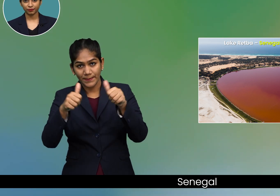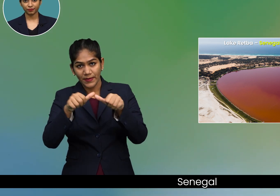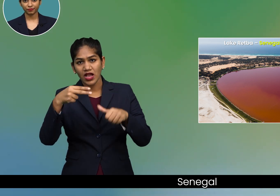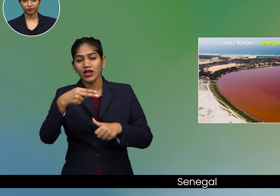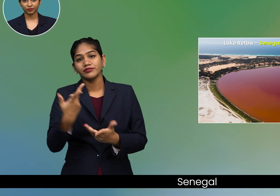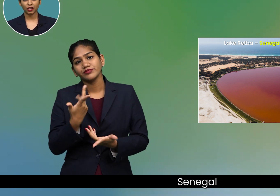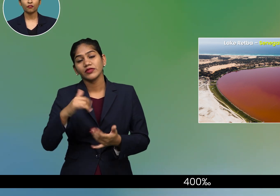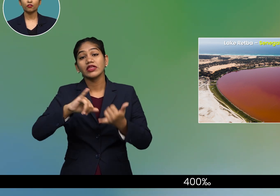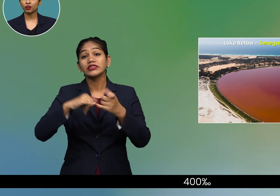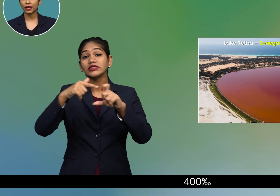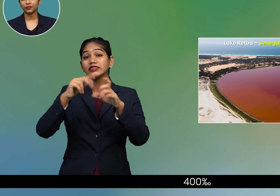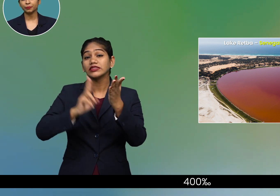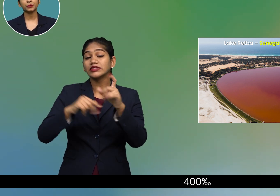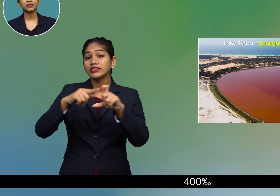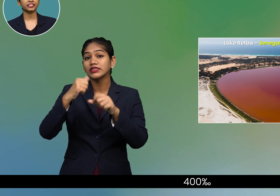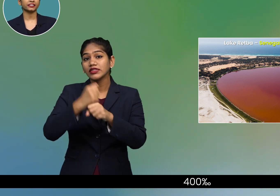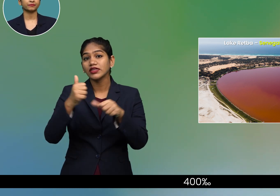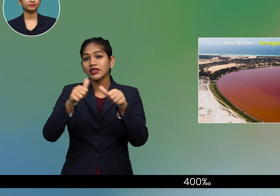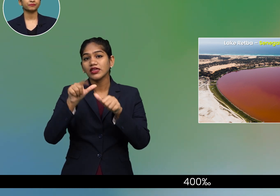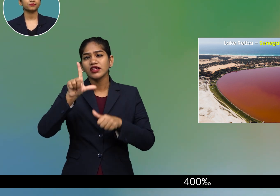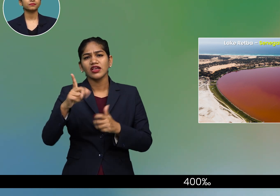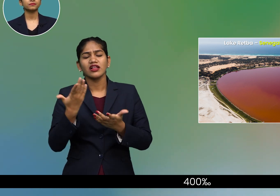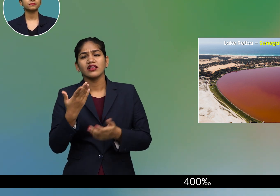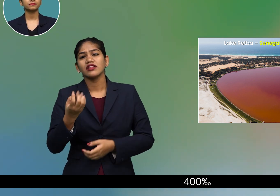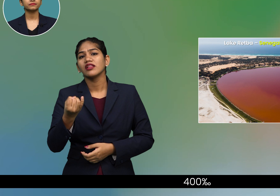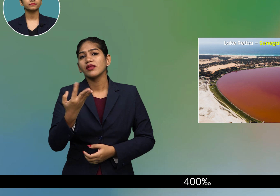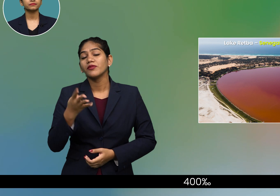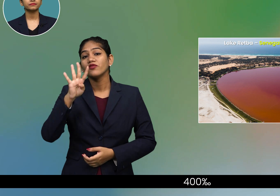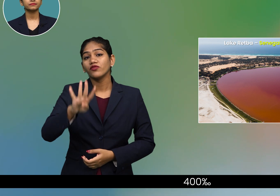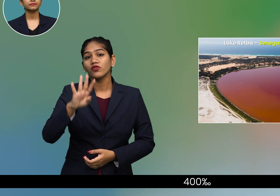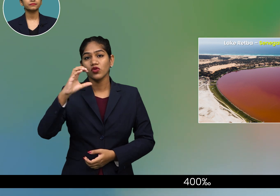Senegal, 400 ppt.